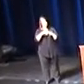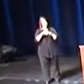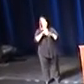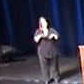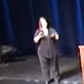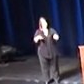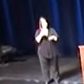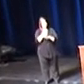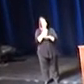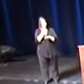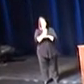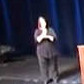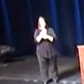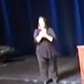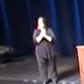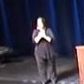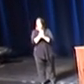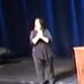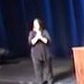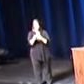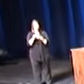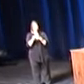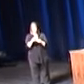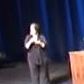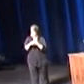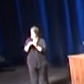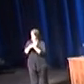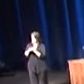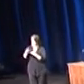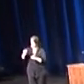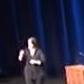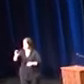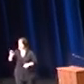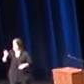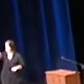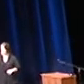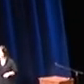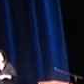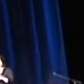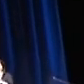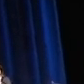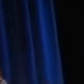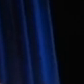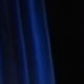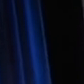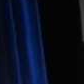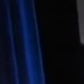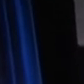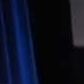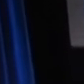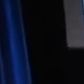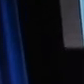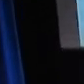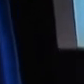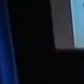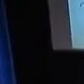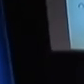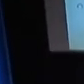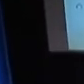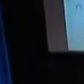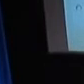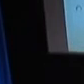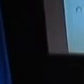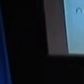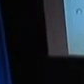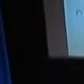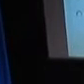who script constantly? What do you mean by script? Be specific. Talking to themselves? And you have a